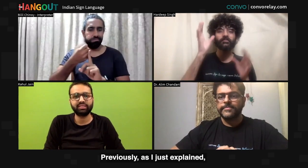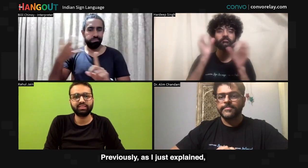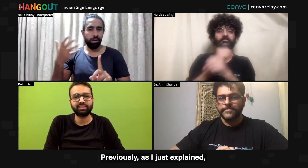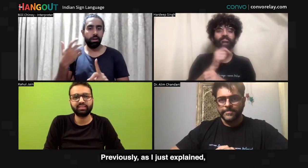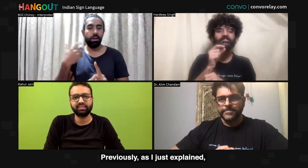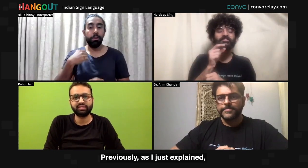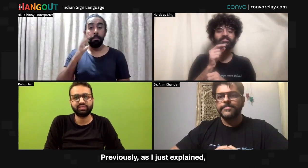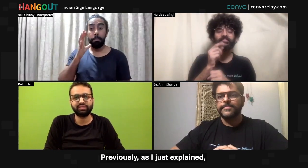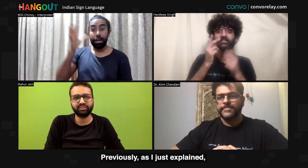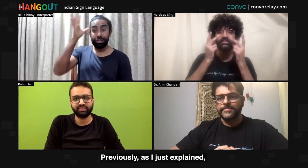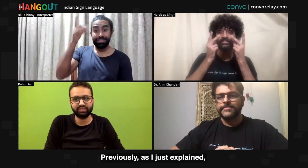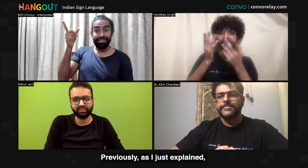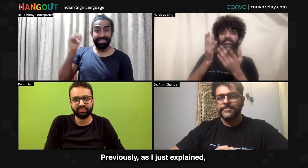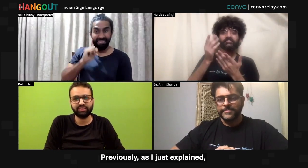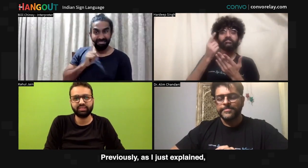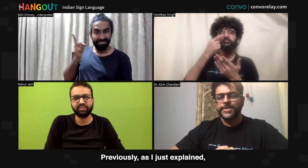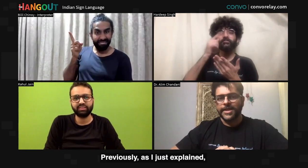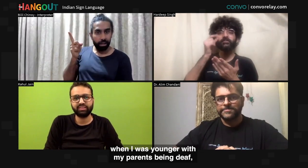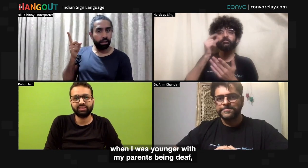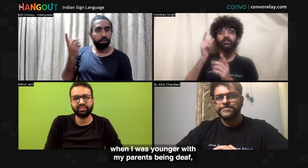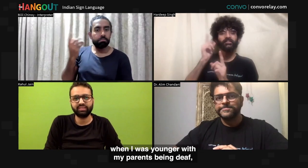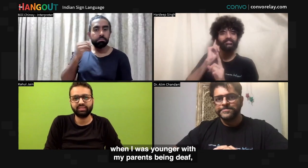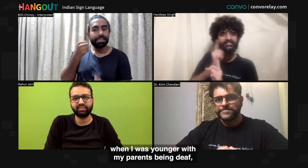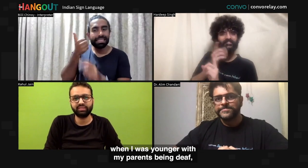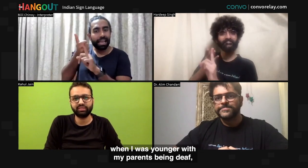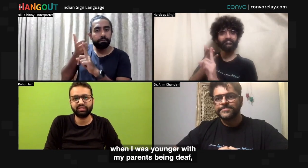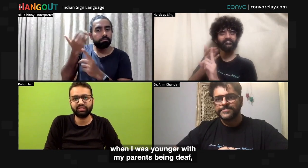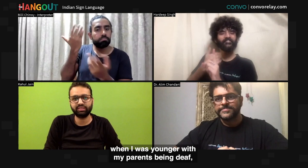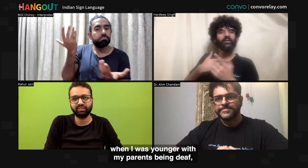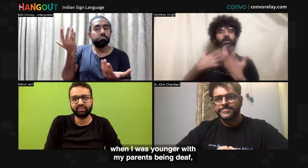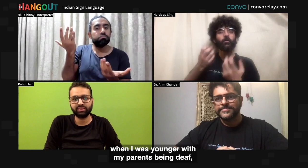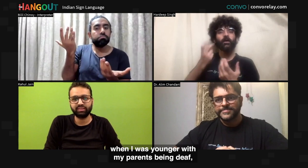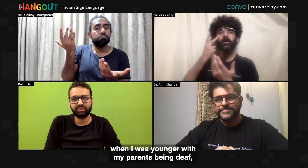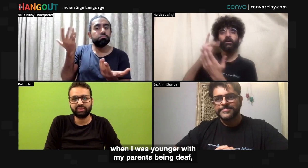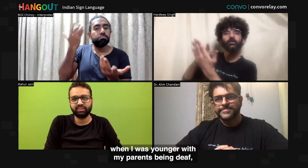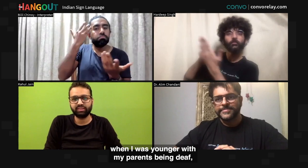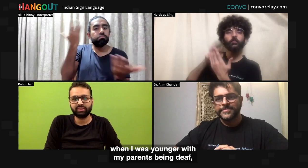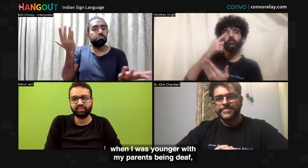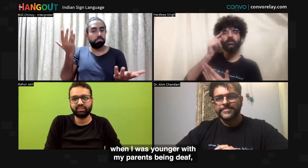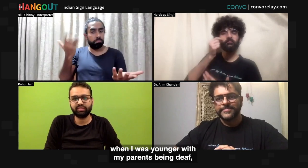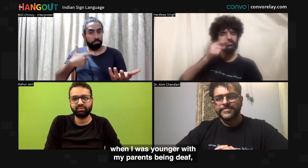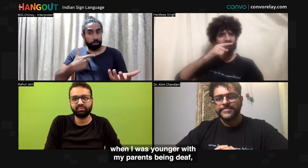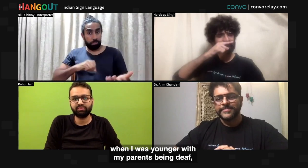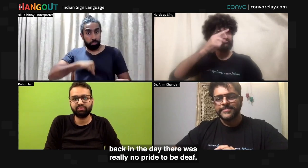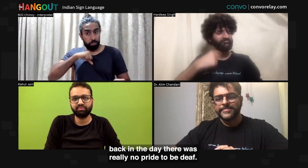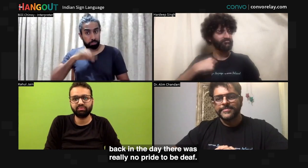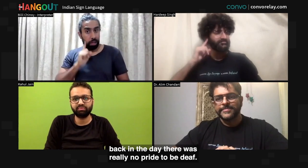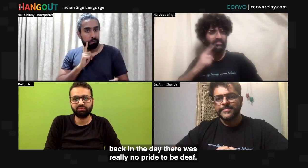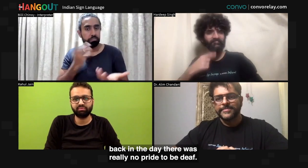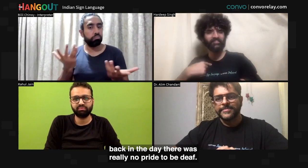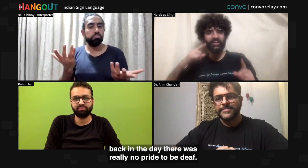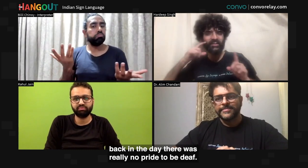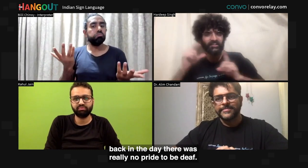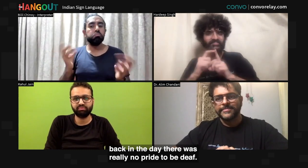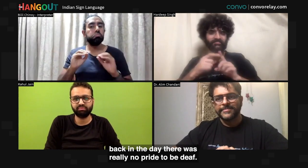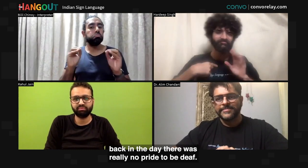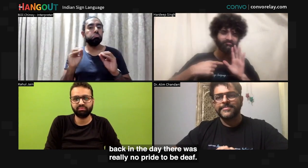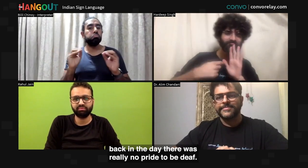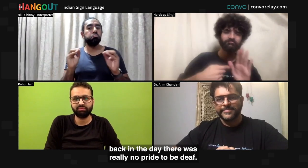previously, as I just explained, uh, when I was younger with my parents being deaf, um, back in the day, there was really no